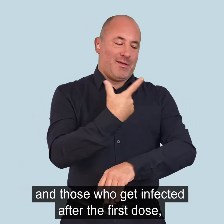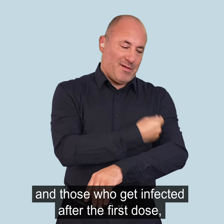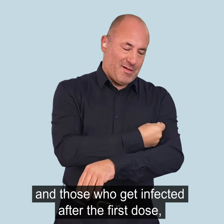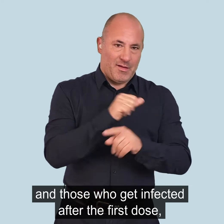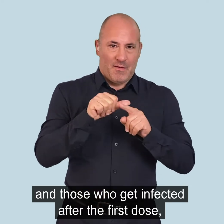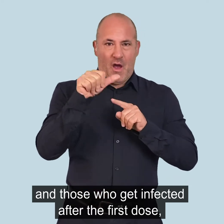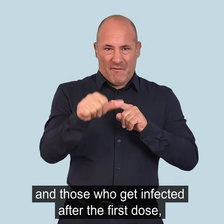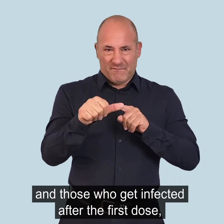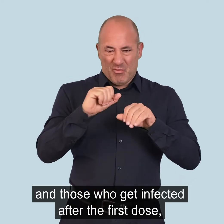the first dose,